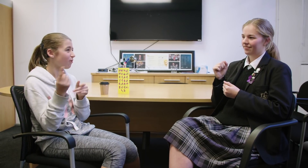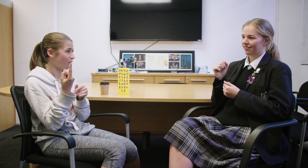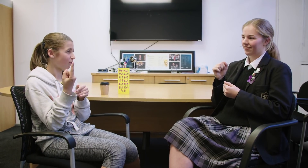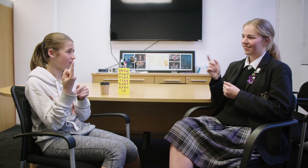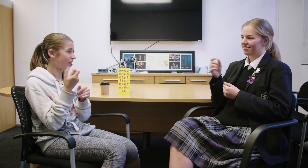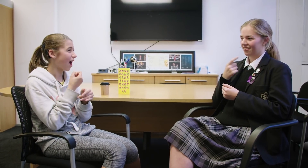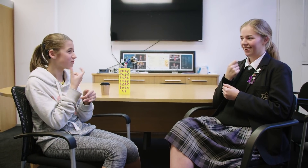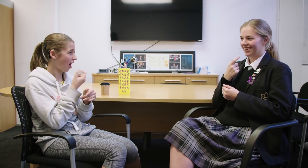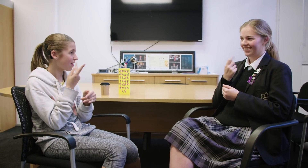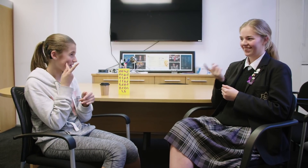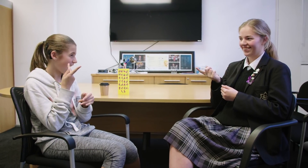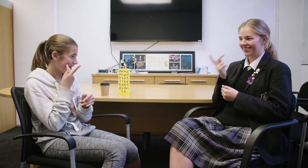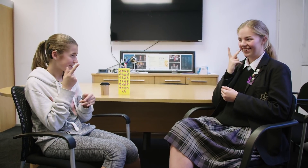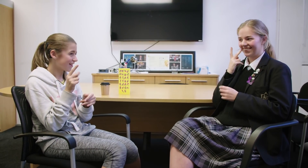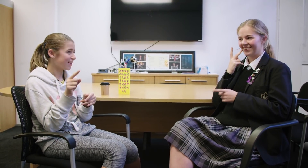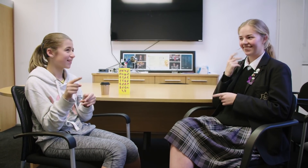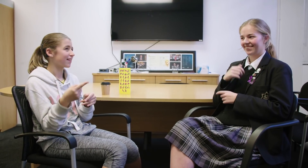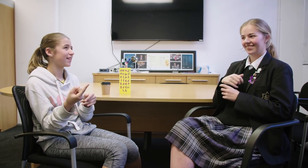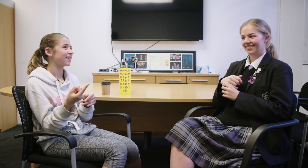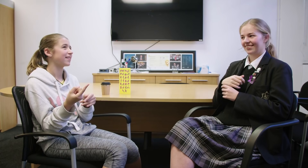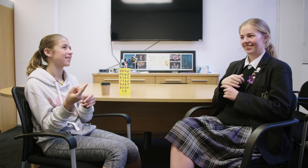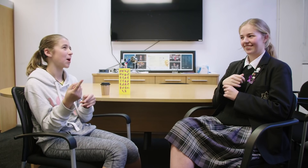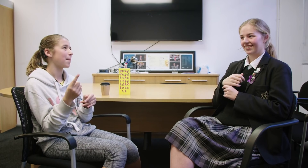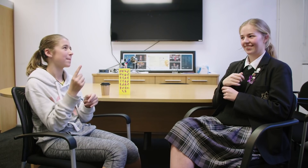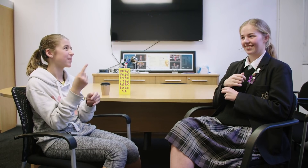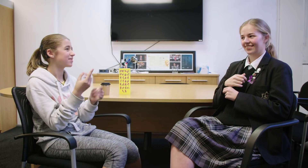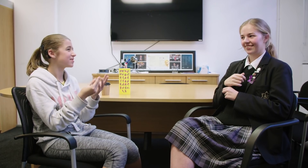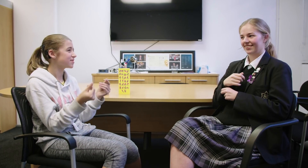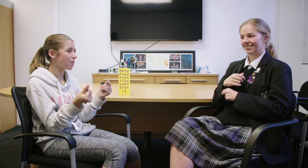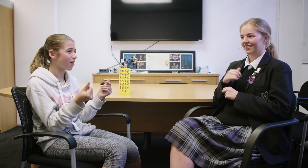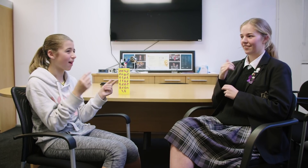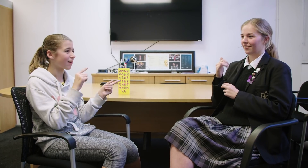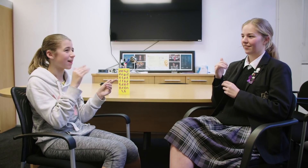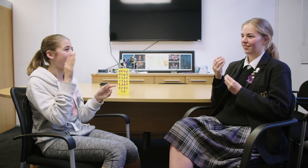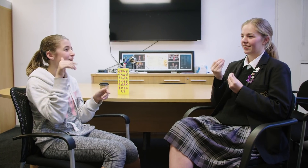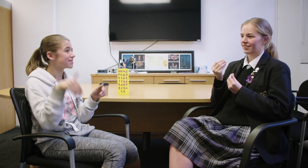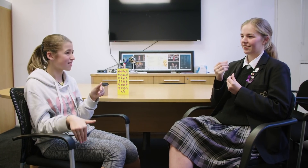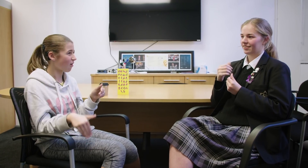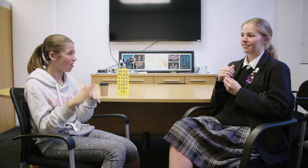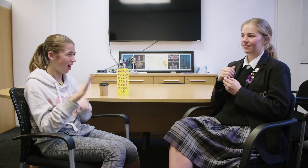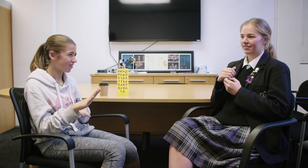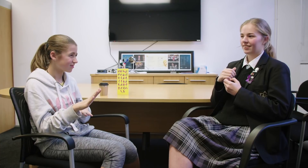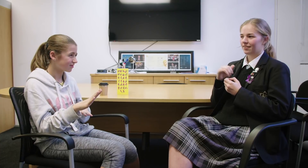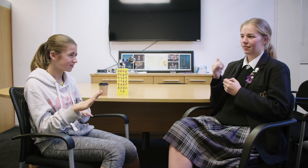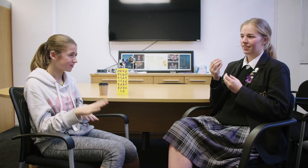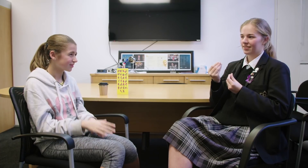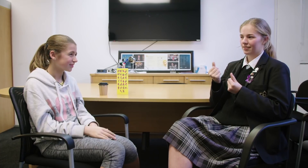Some have moved to Auckland, like Riley and Caden, they moved. Some are down in the South